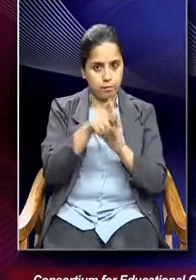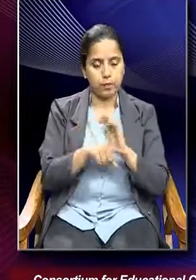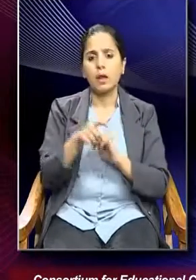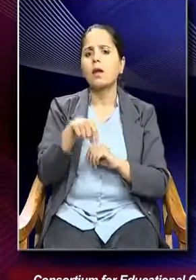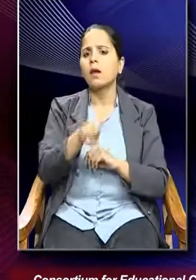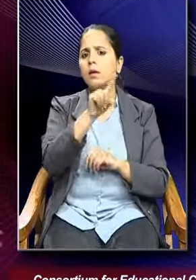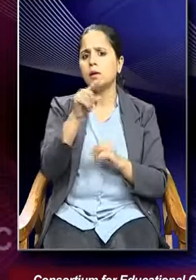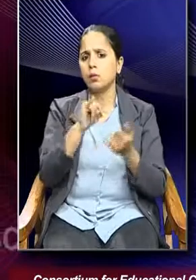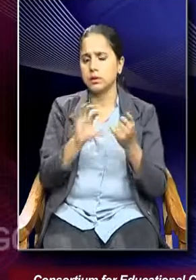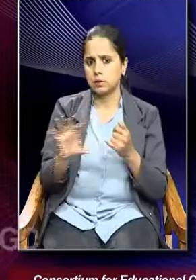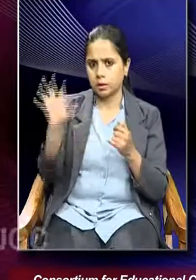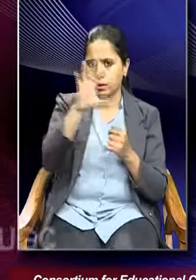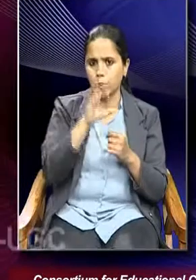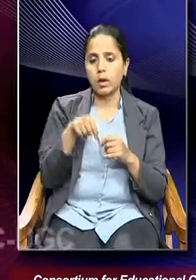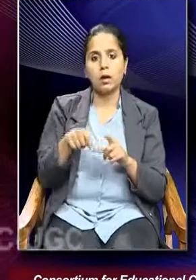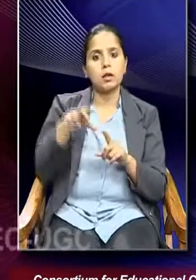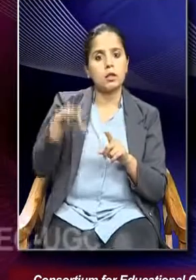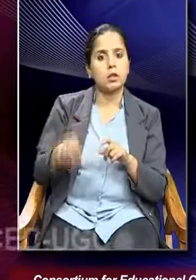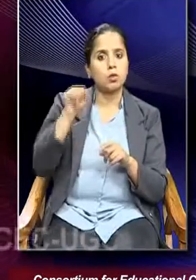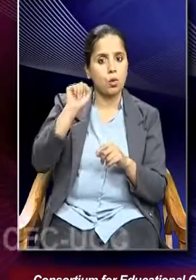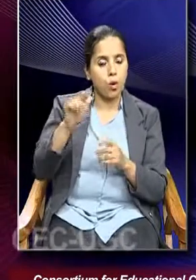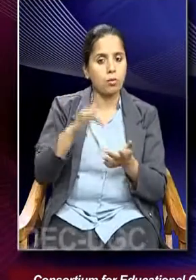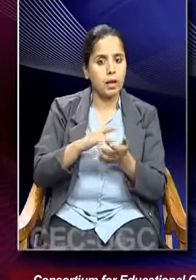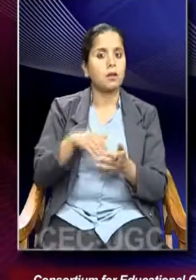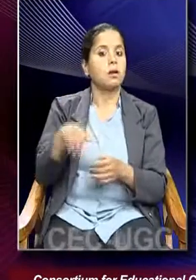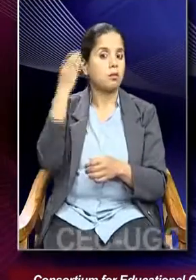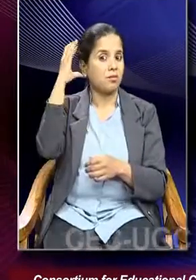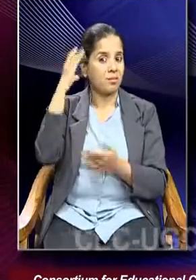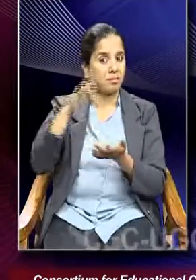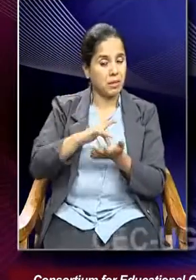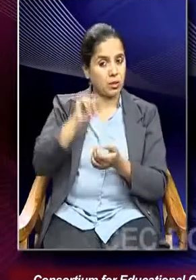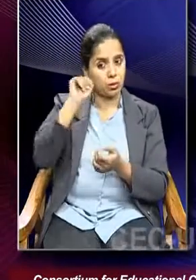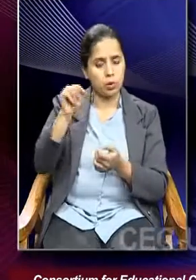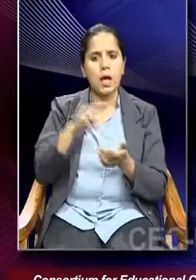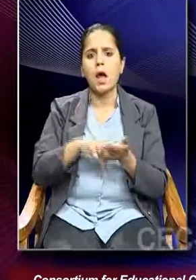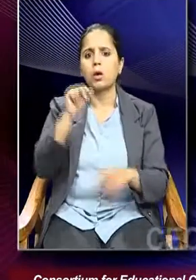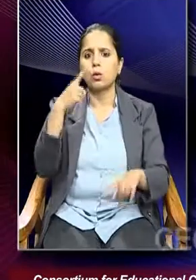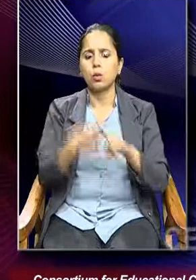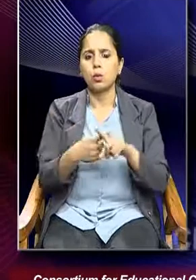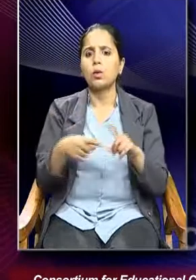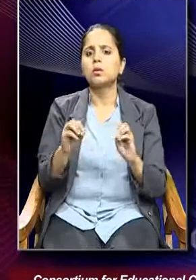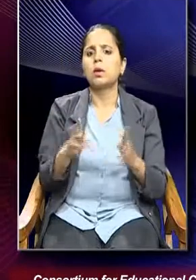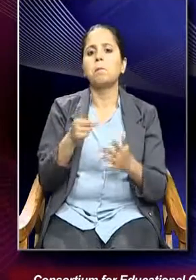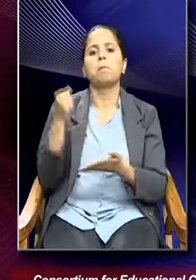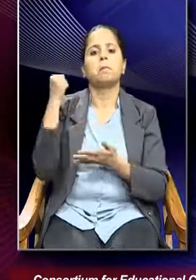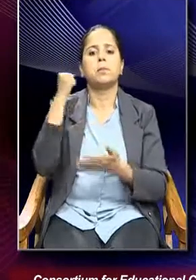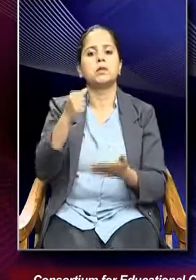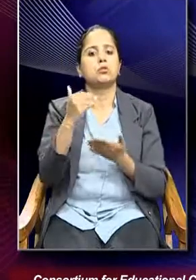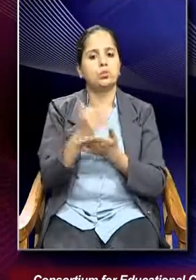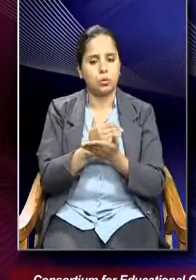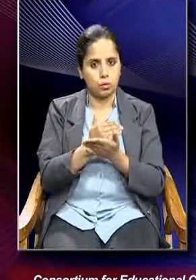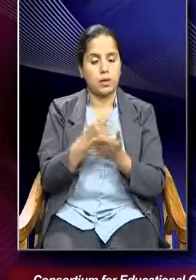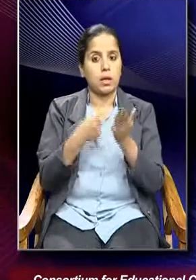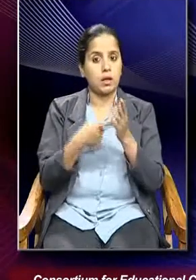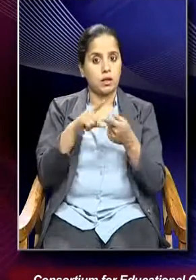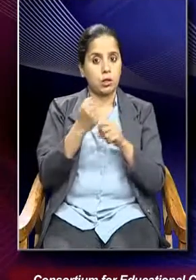states and the District of Columbia developed and implemented NOx budget program, a regional